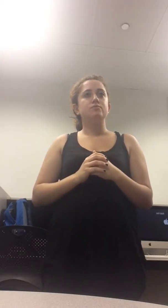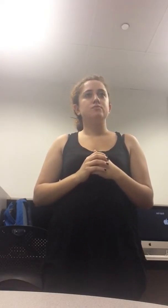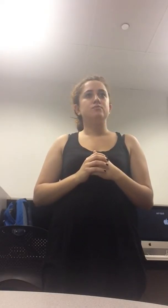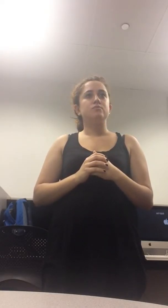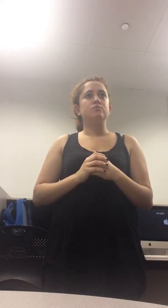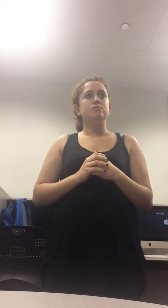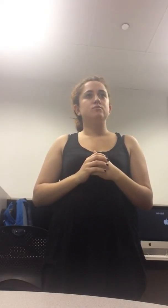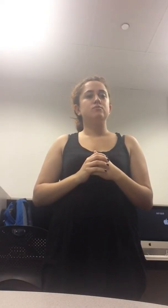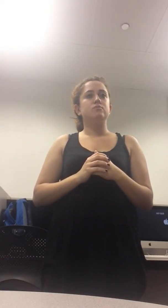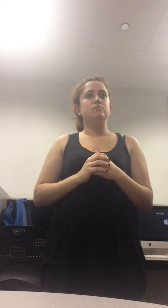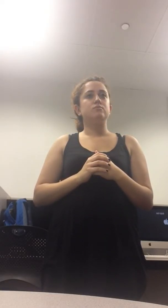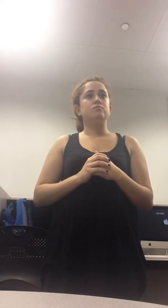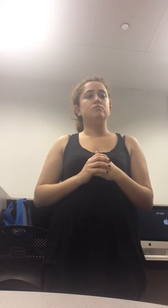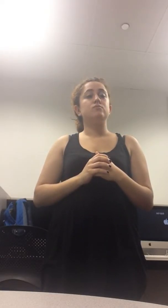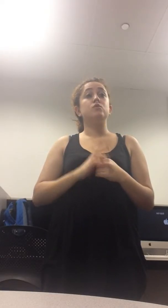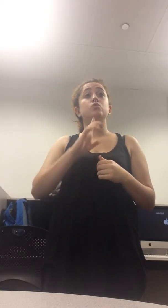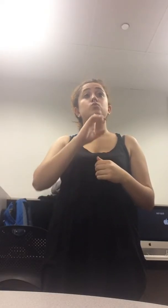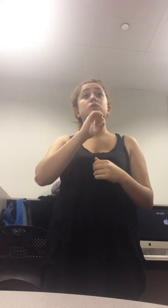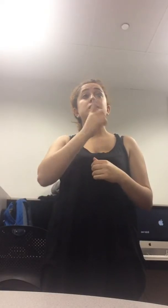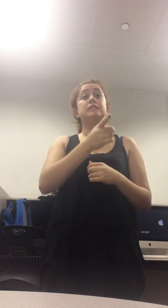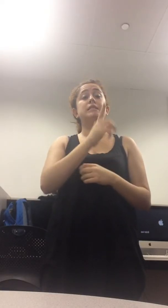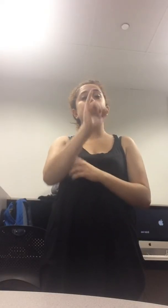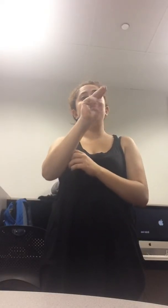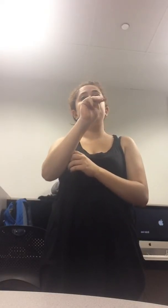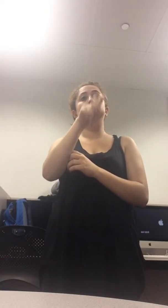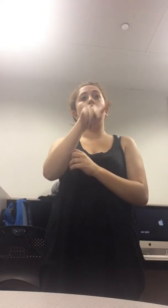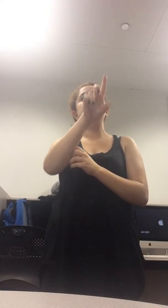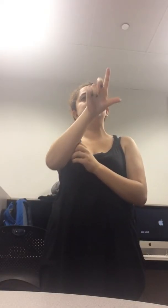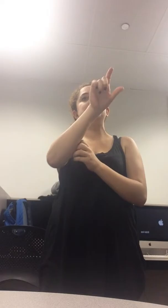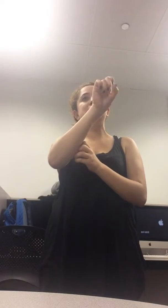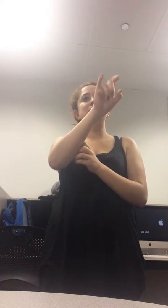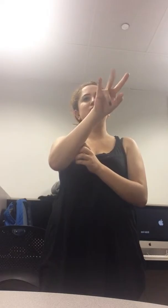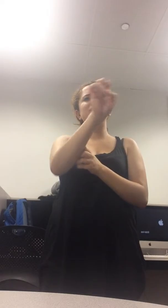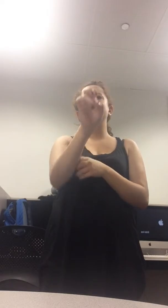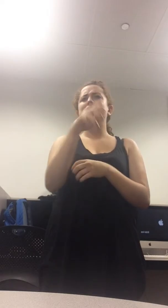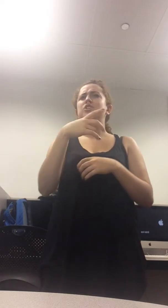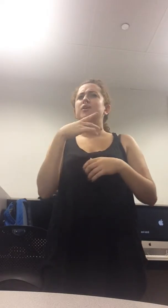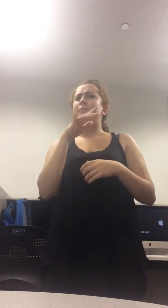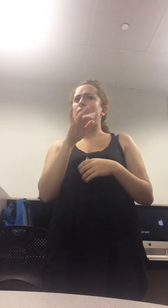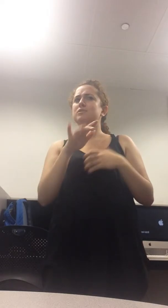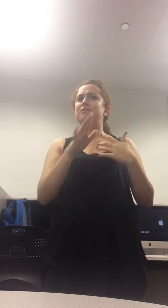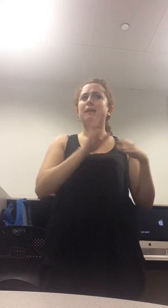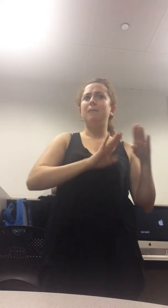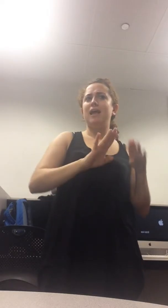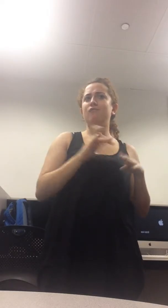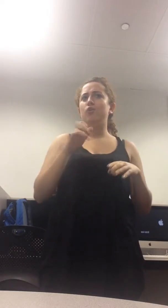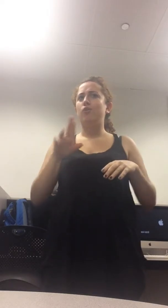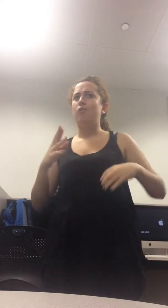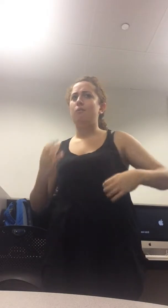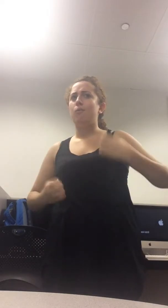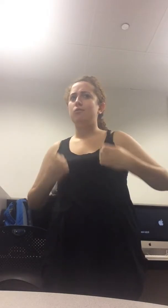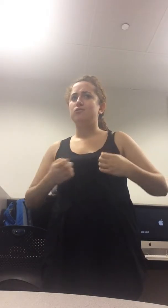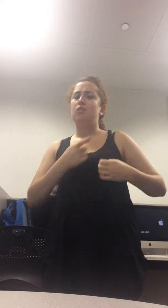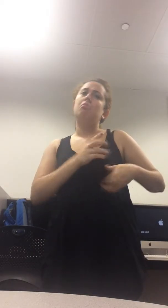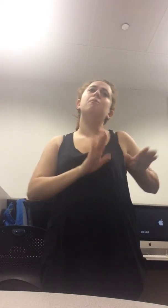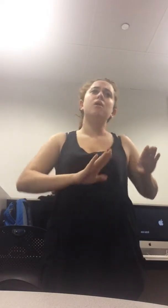If you're really impulsive, is impulsivity a behavior or an emotion? It's a little bit more of a behavior. What about emotion? Give me an